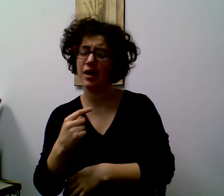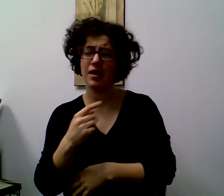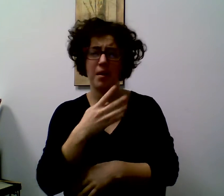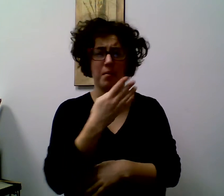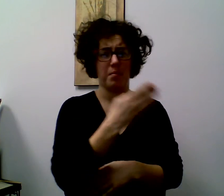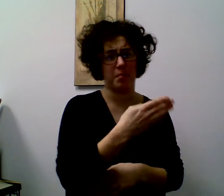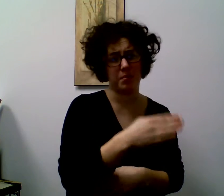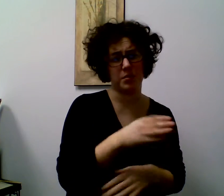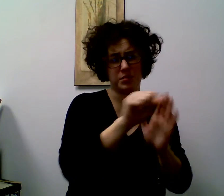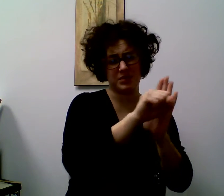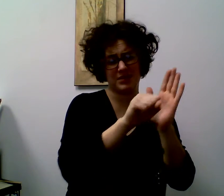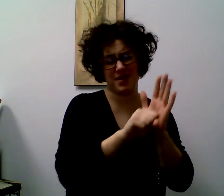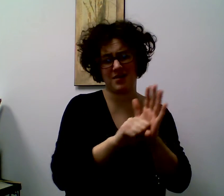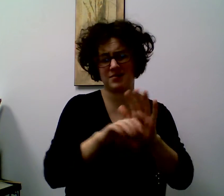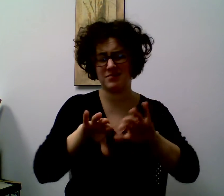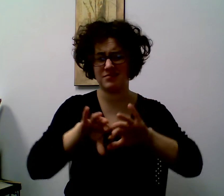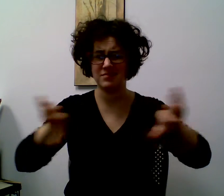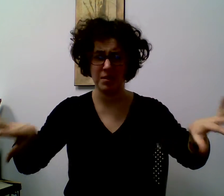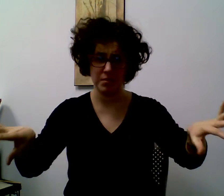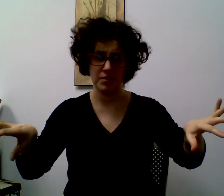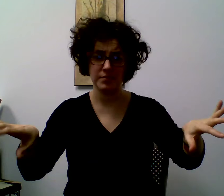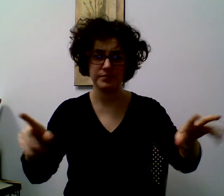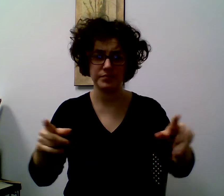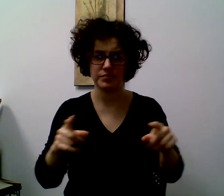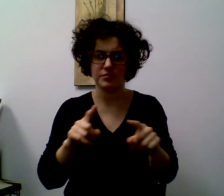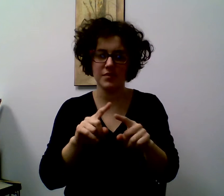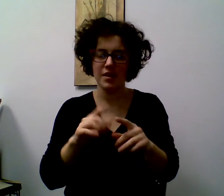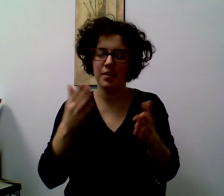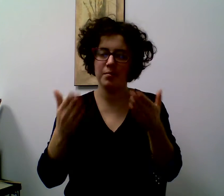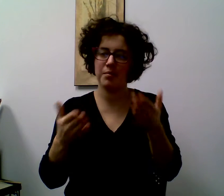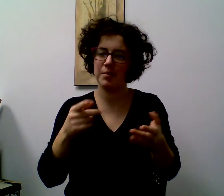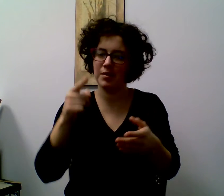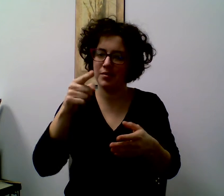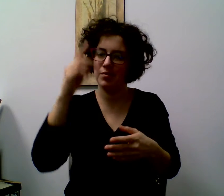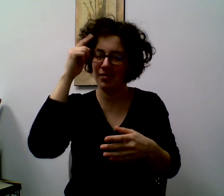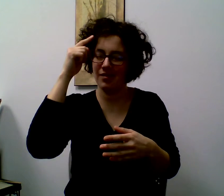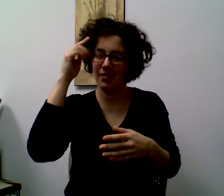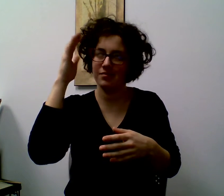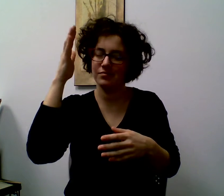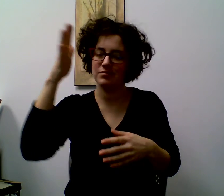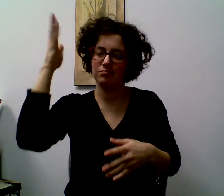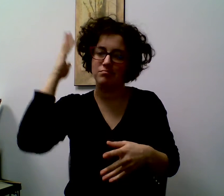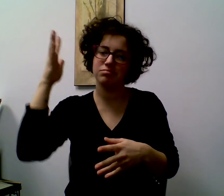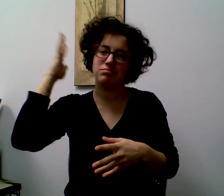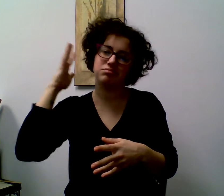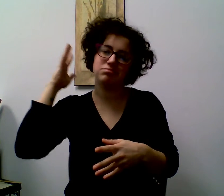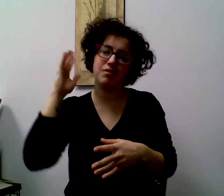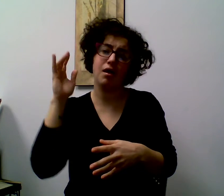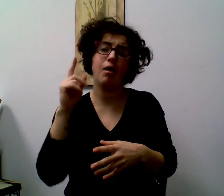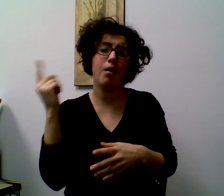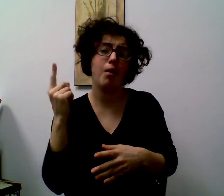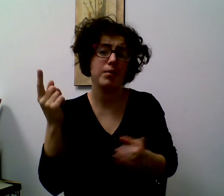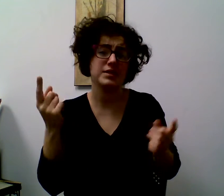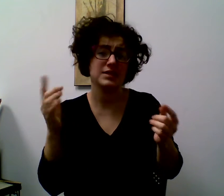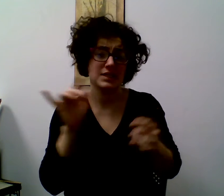looked quite different in 1850, with the Republican Party not yet existing, and support for the dominant Democrats and Whigs